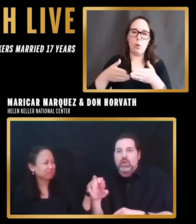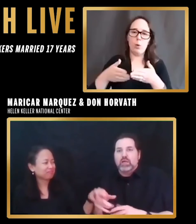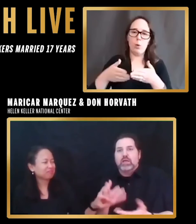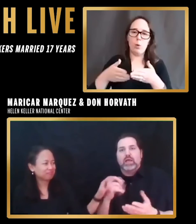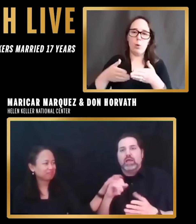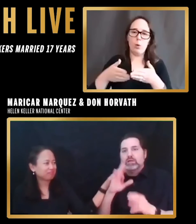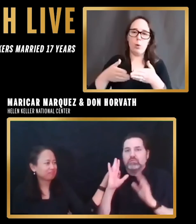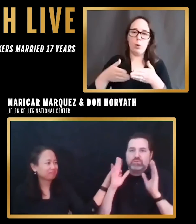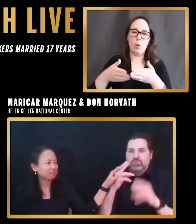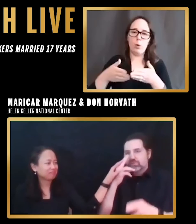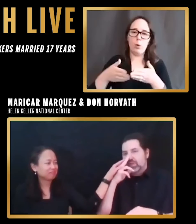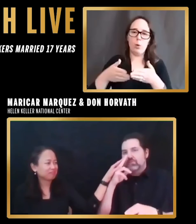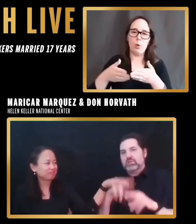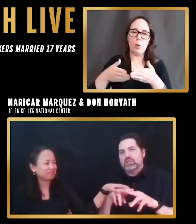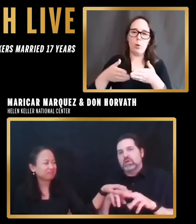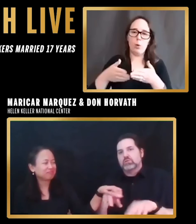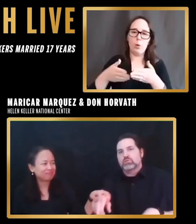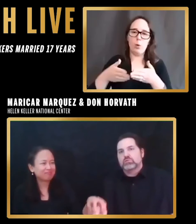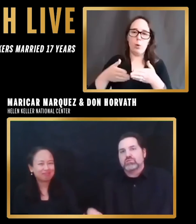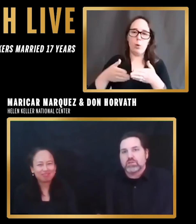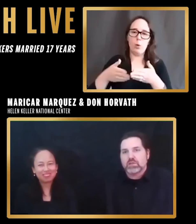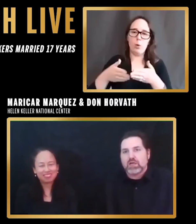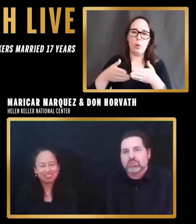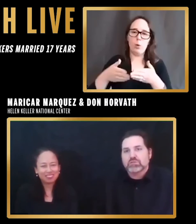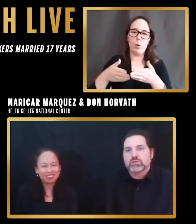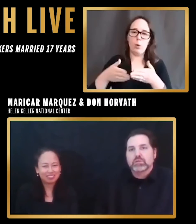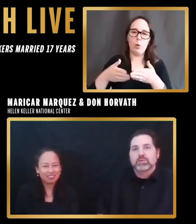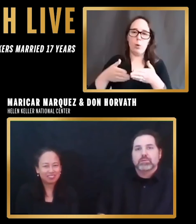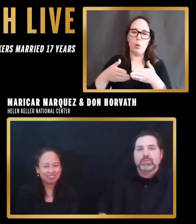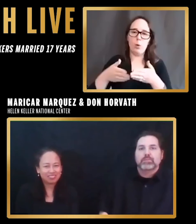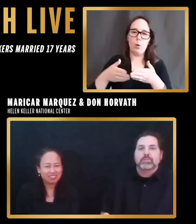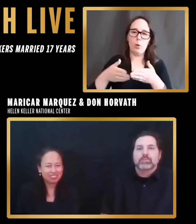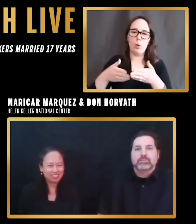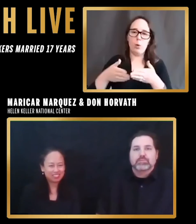canoe, and we've just had that. Those were fun times.